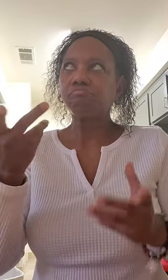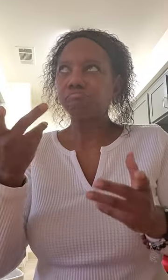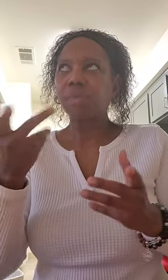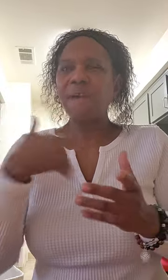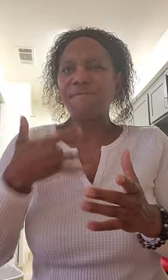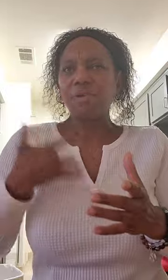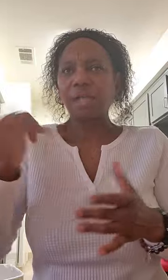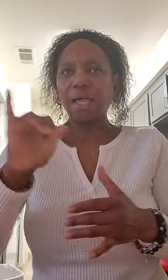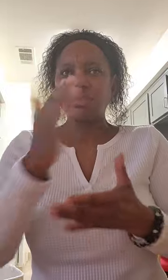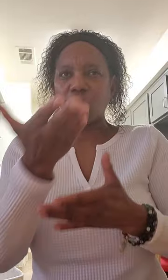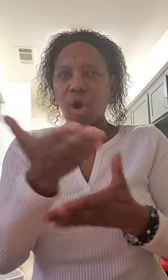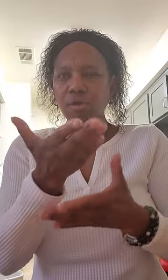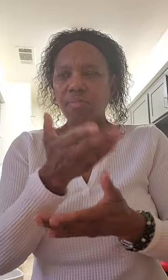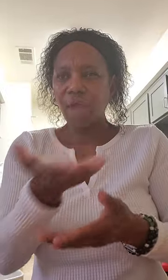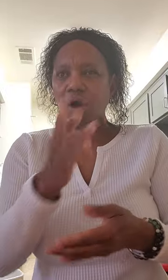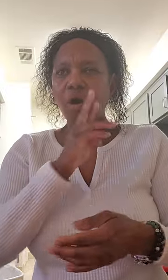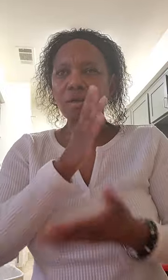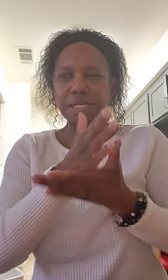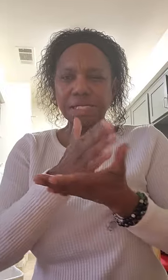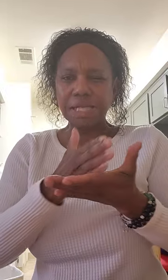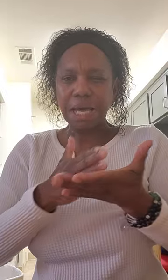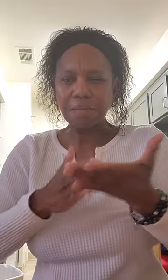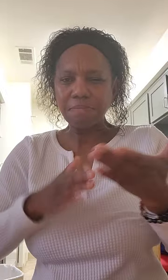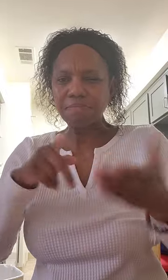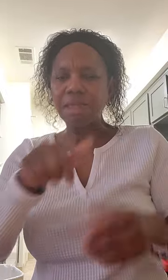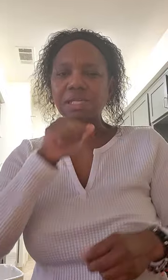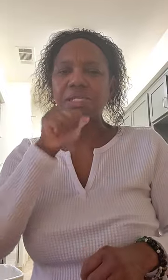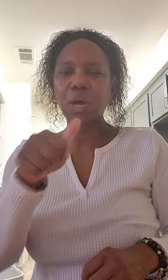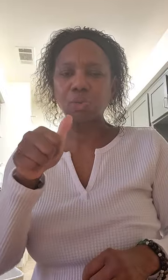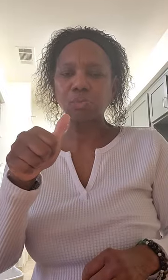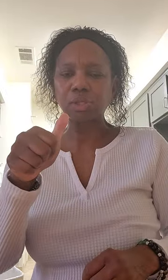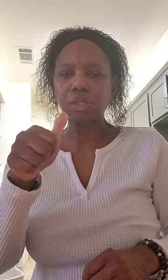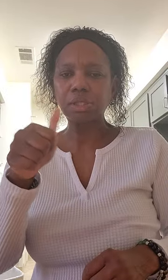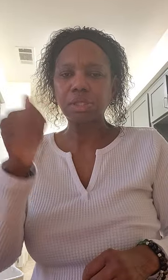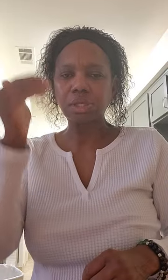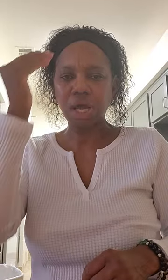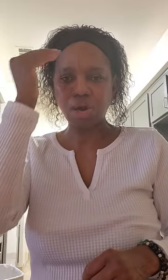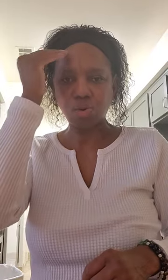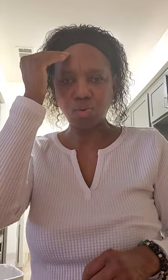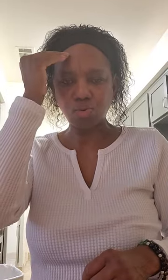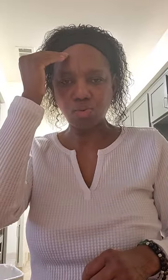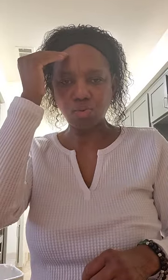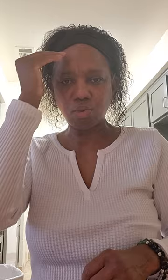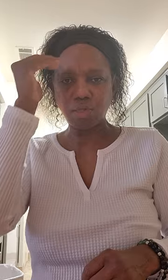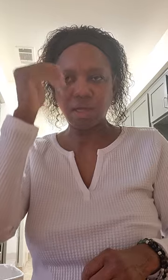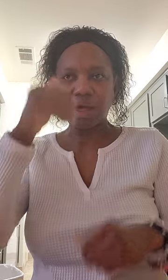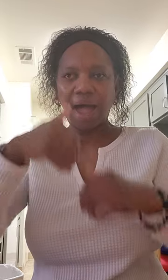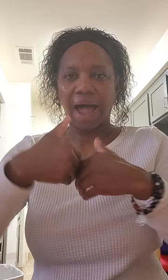I feel like there are there are some that don't know how